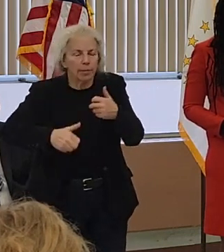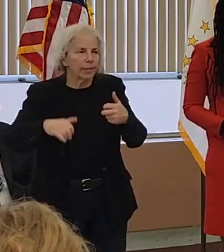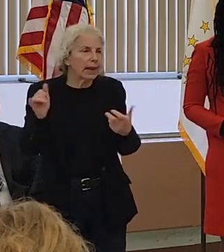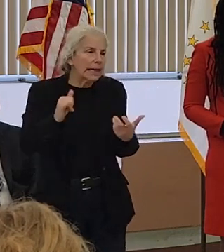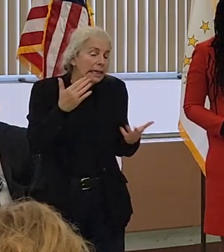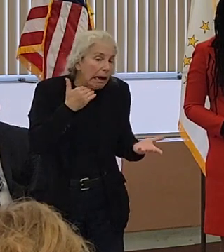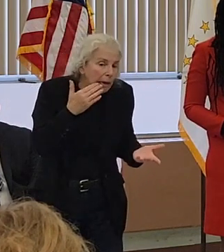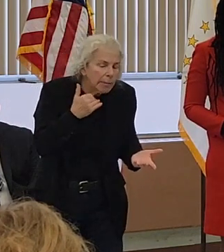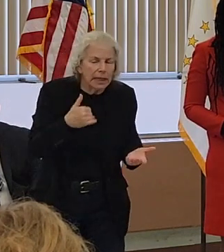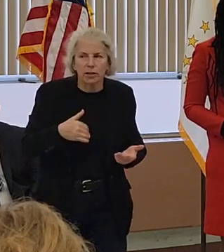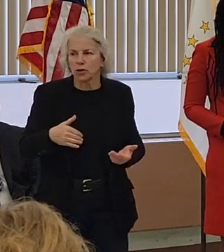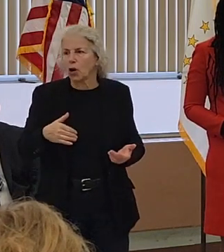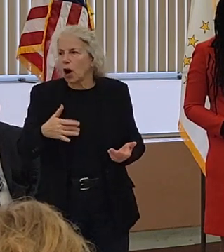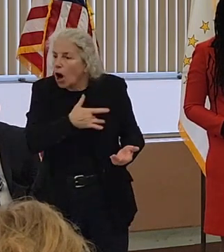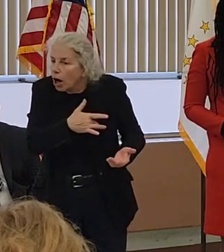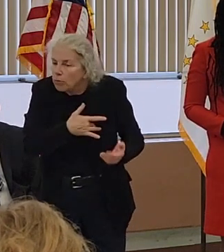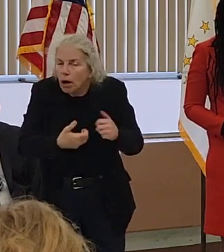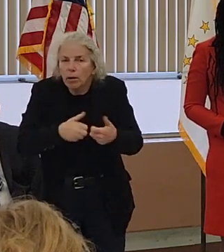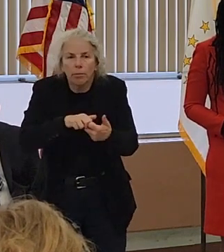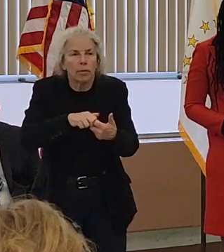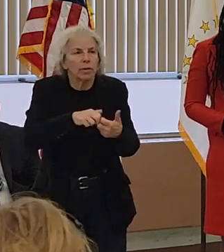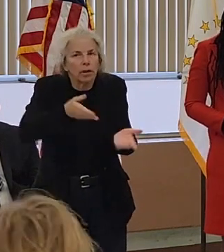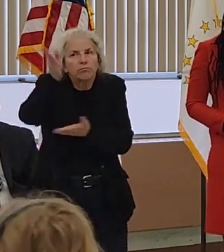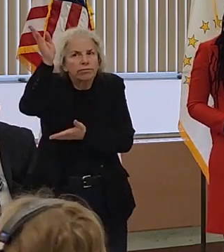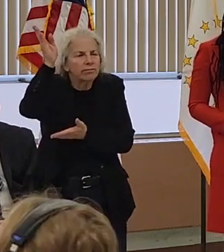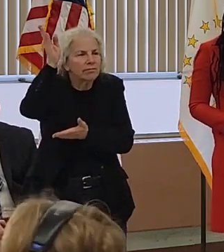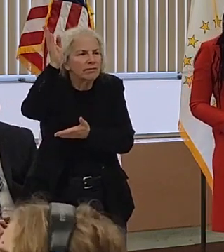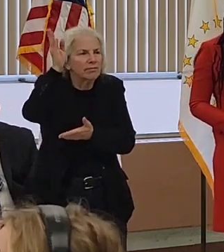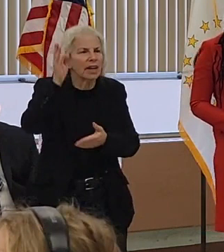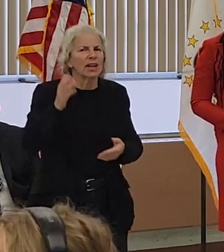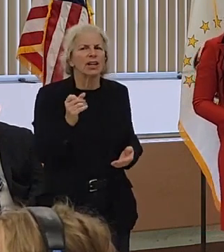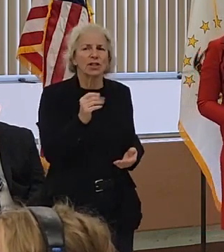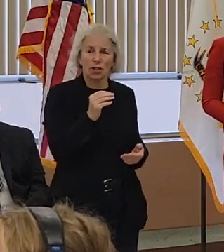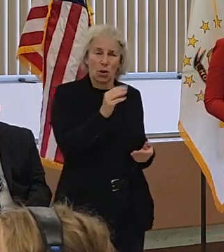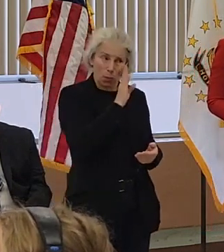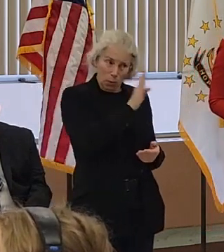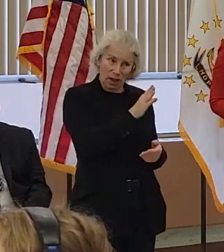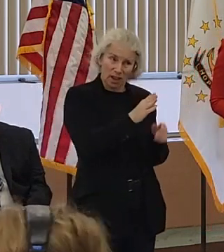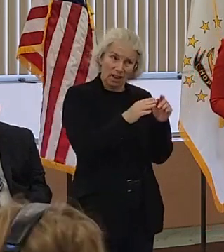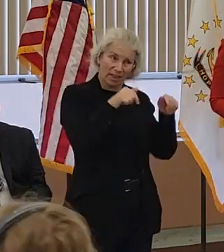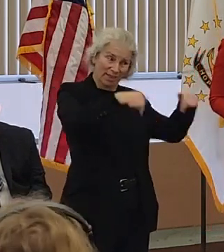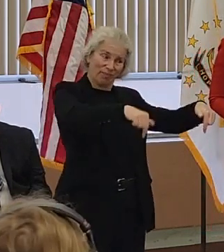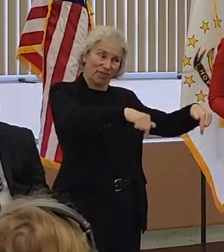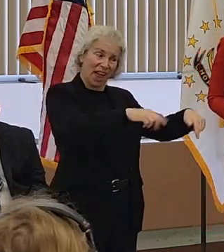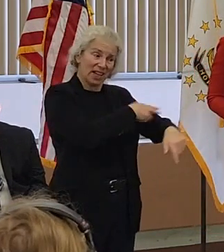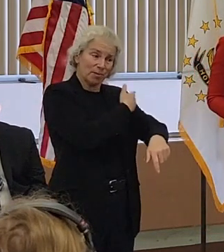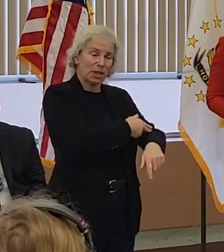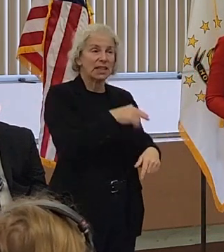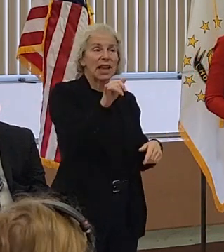New England, Miriam, Rhode Island Hospital be disclosing that type of information?